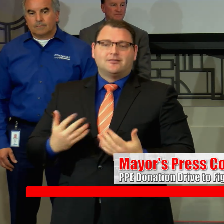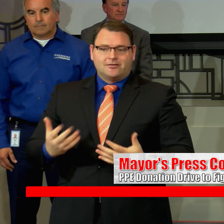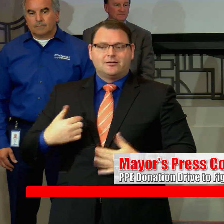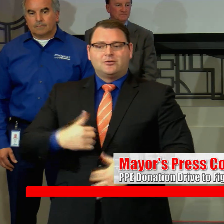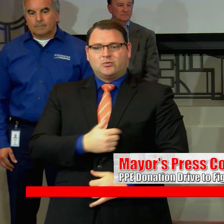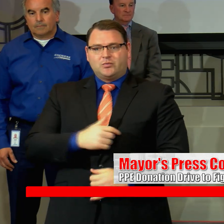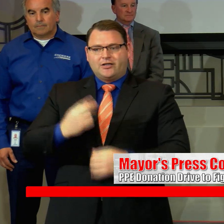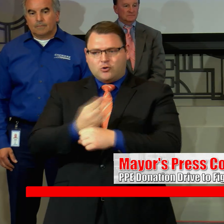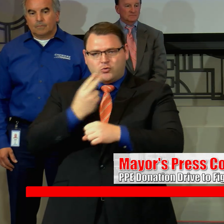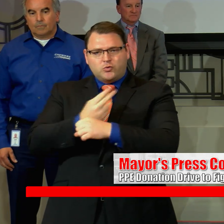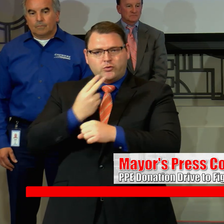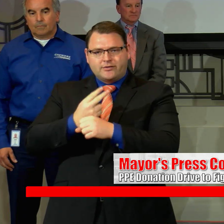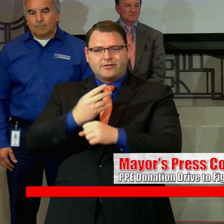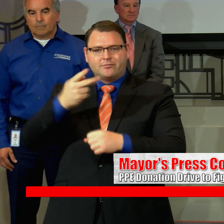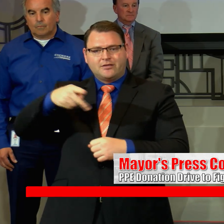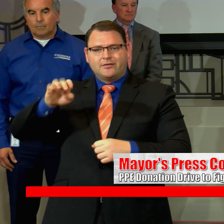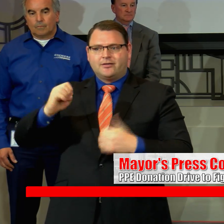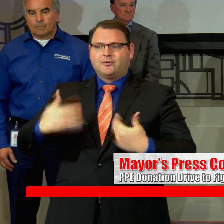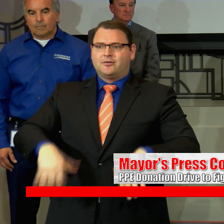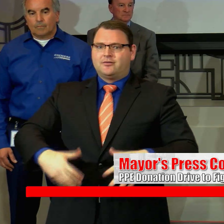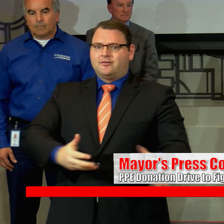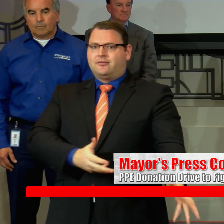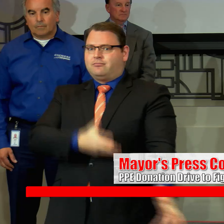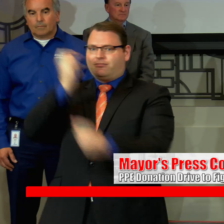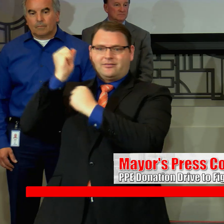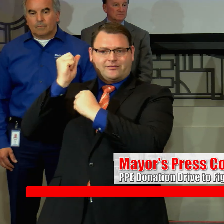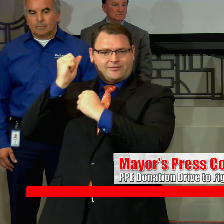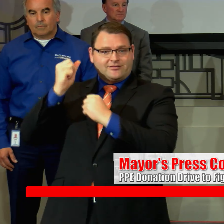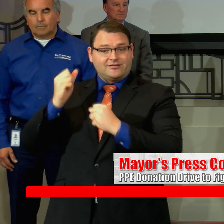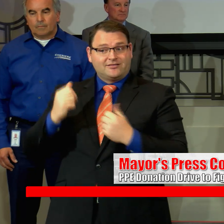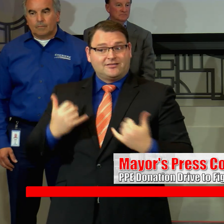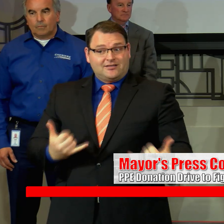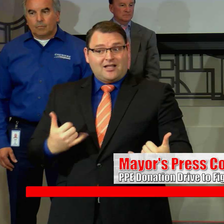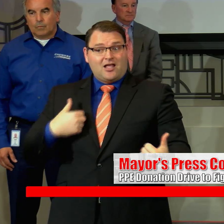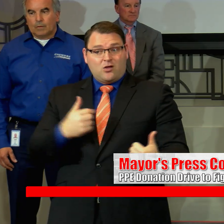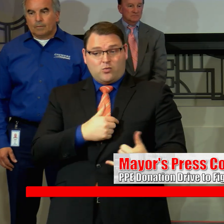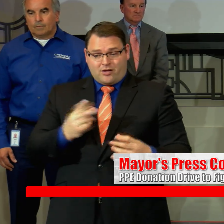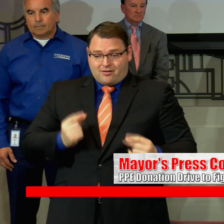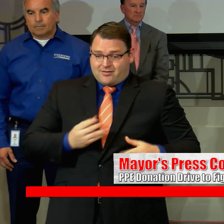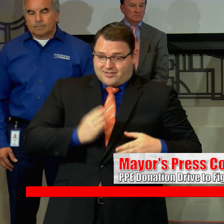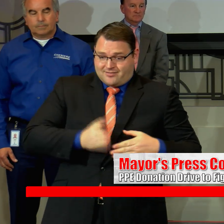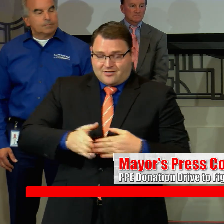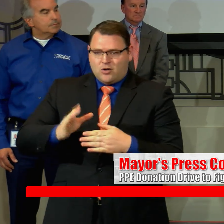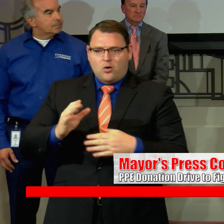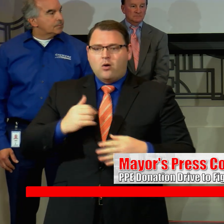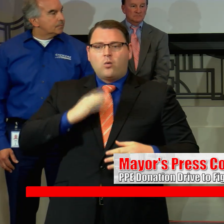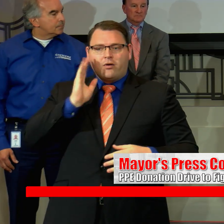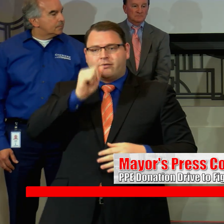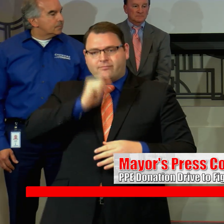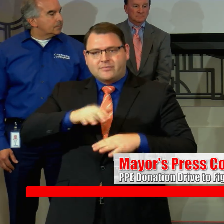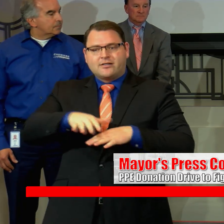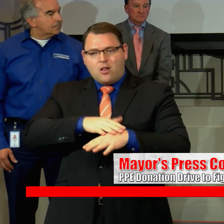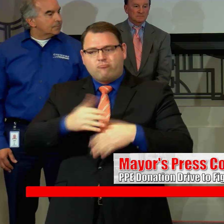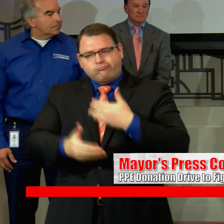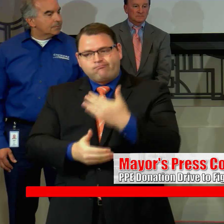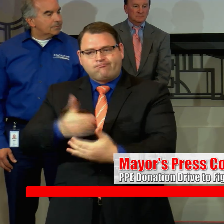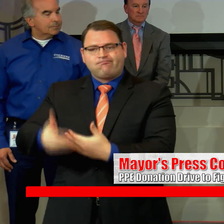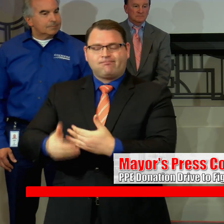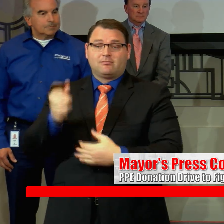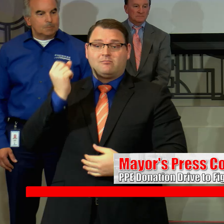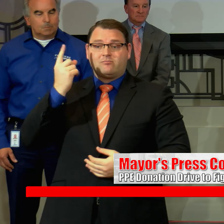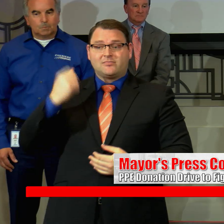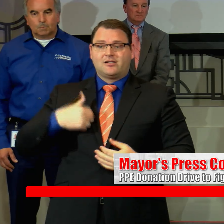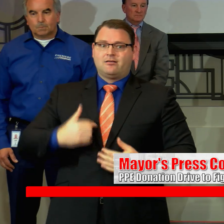very fast rate, and we know this is not a sprint, this is a marathon. I am so grateful that Project Cure, the